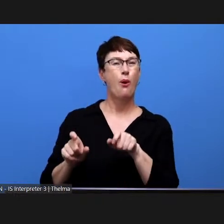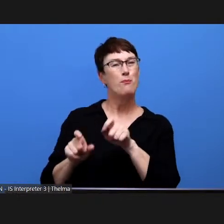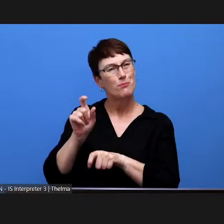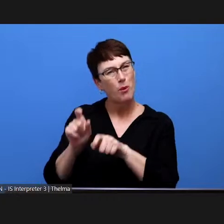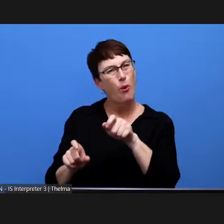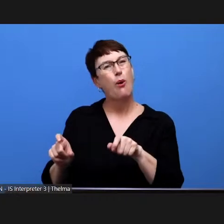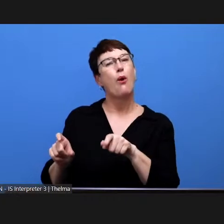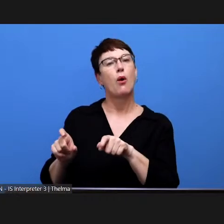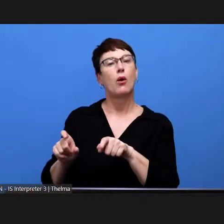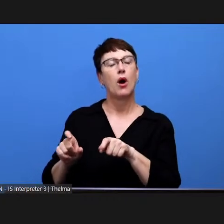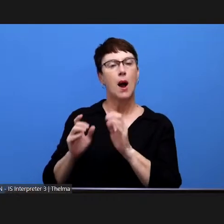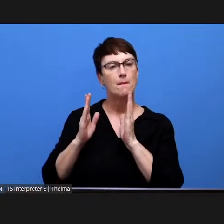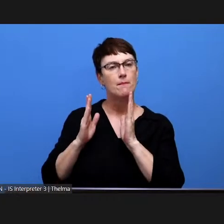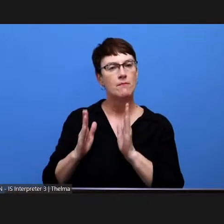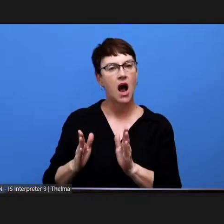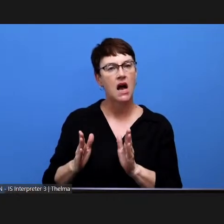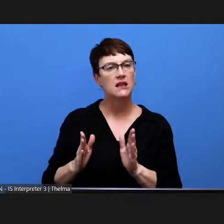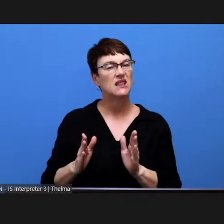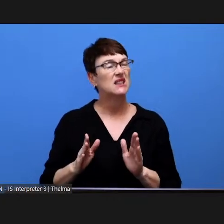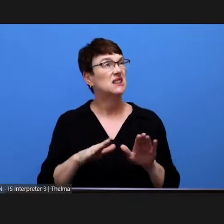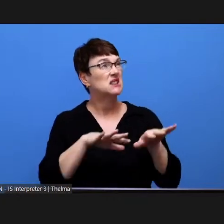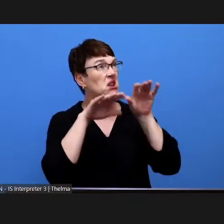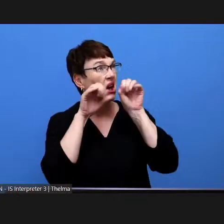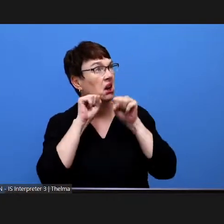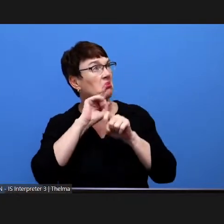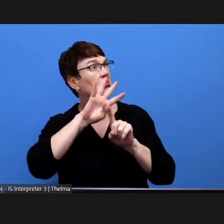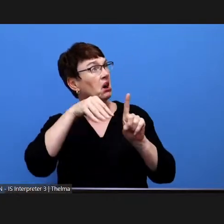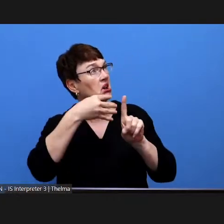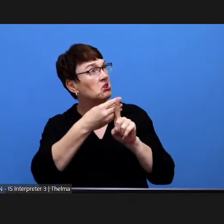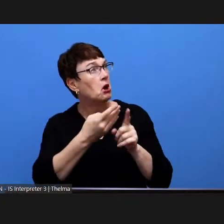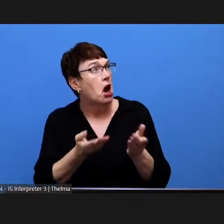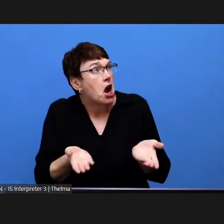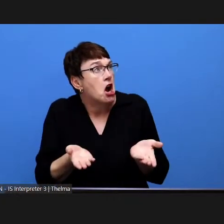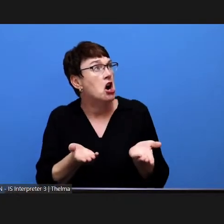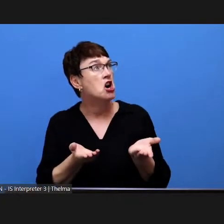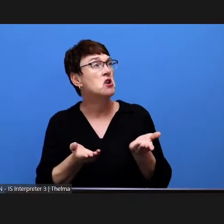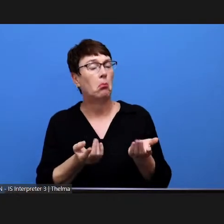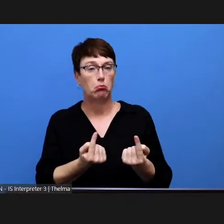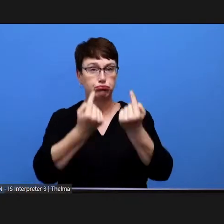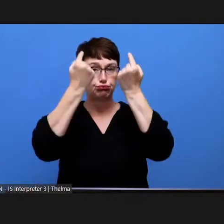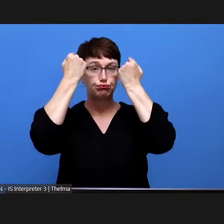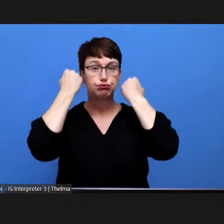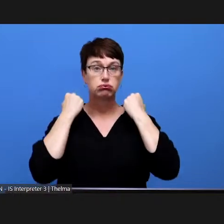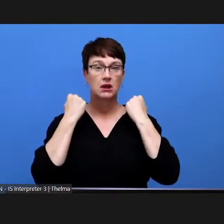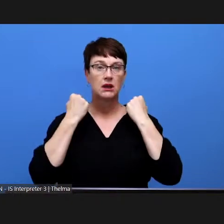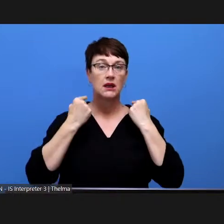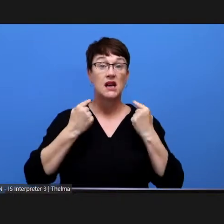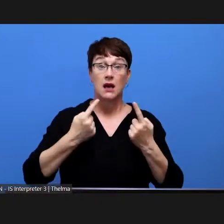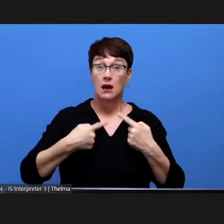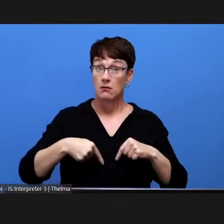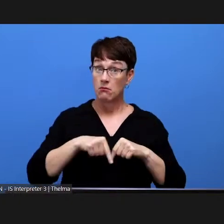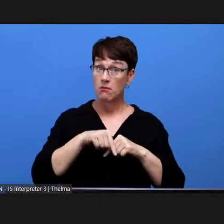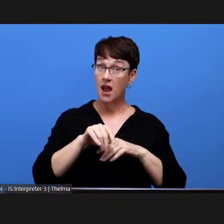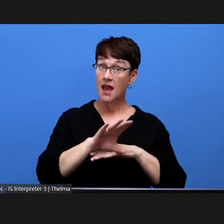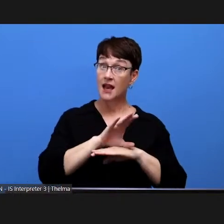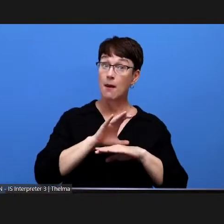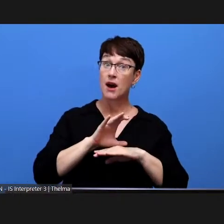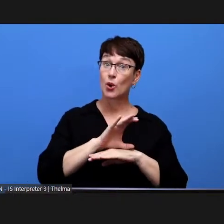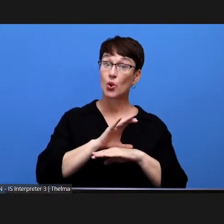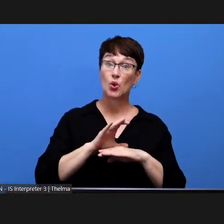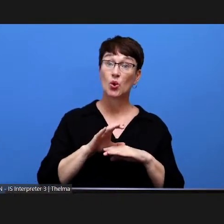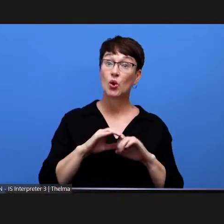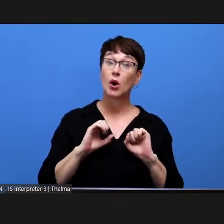indicators for the people at the grassroots to be able to use as a way to understand and evaluate the SDGs. Thank you very